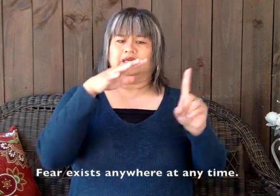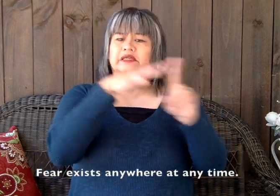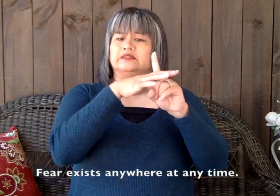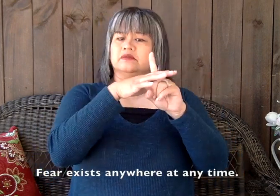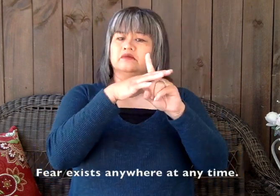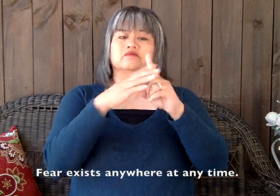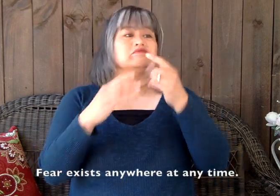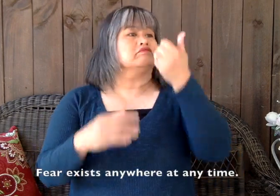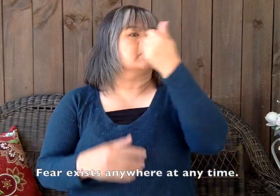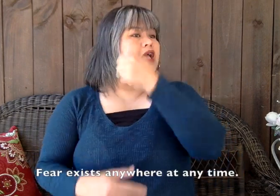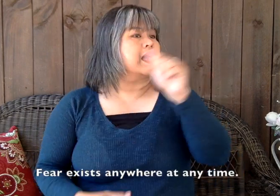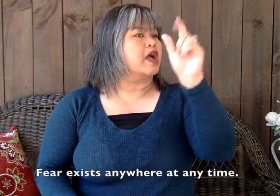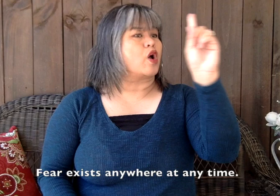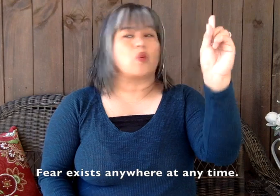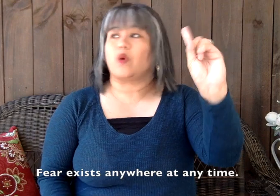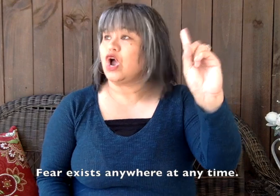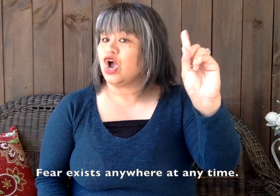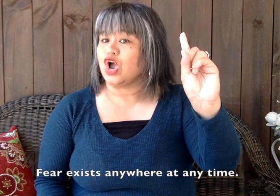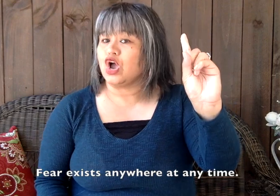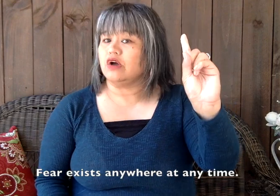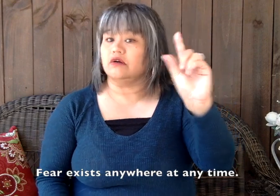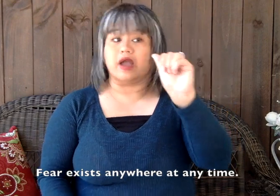Fear exists anywhere at any time.